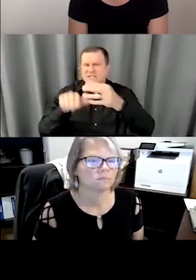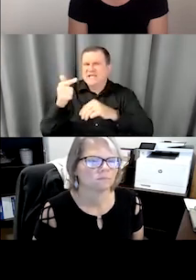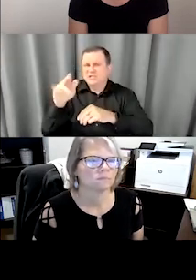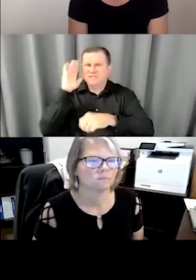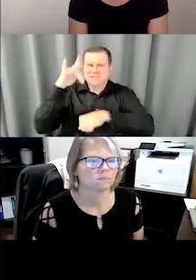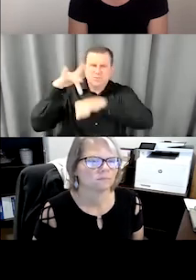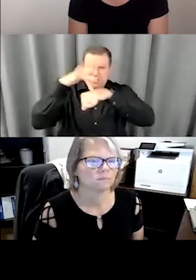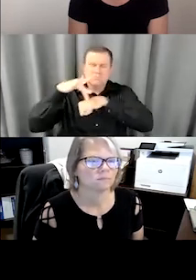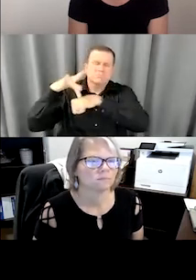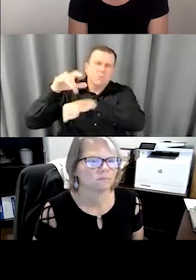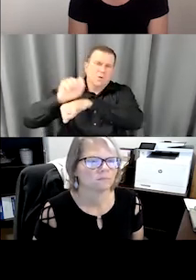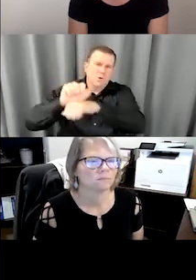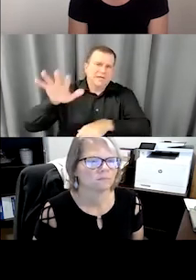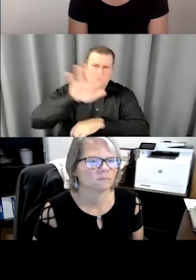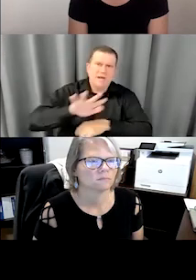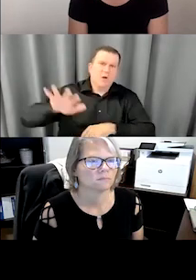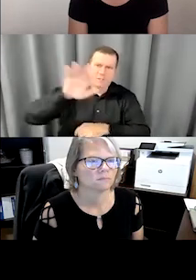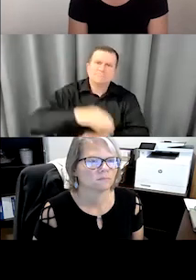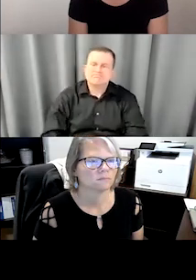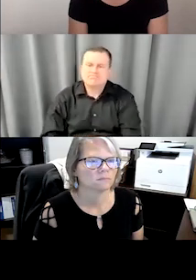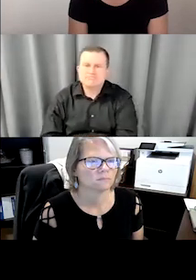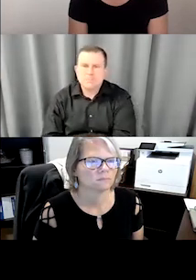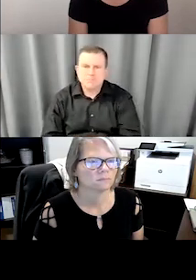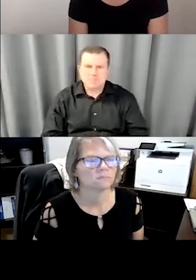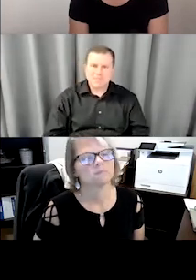of these agencies will work in our area.